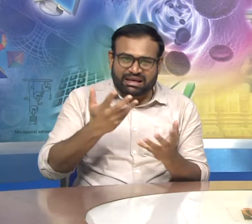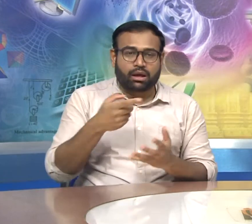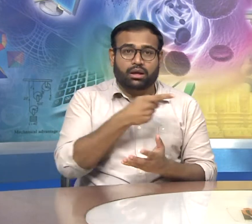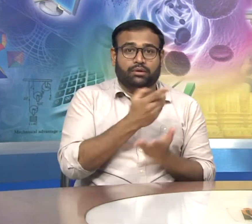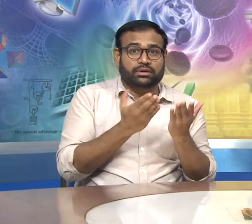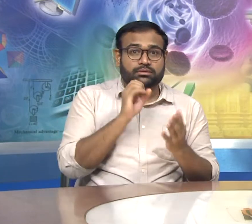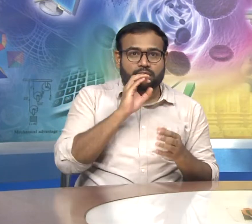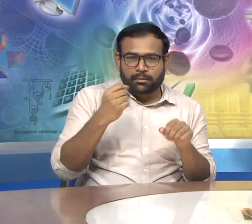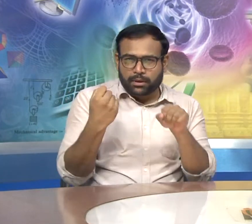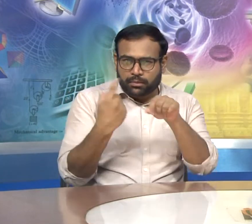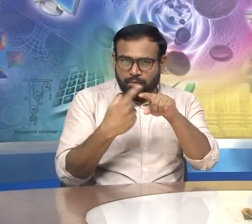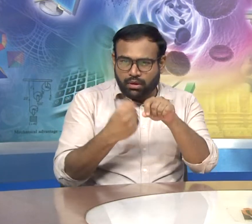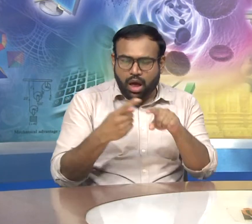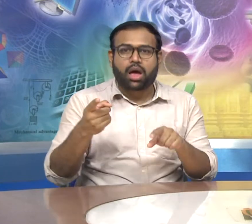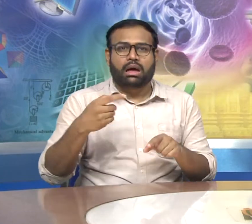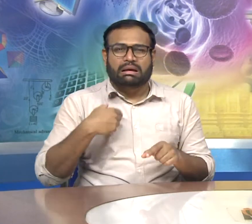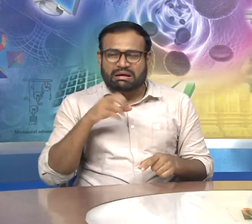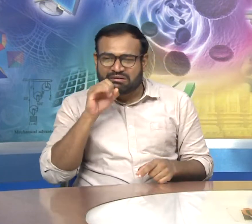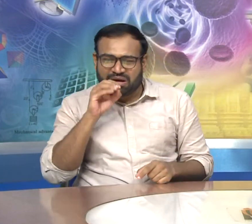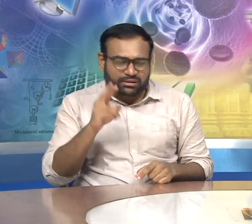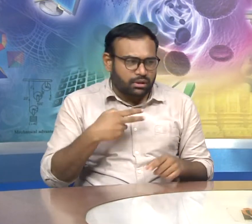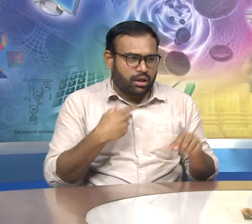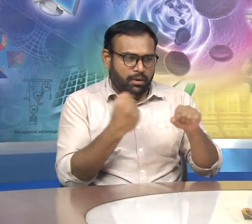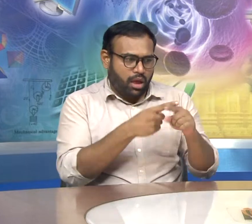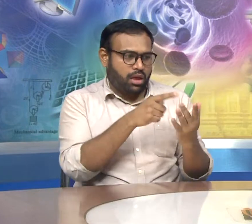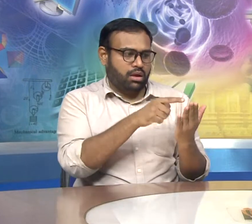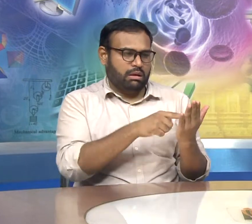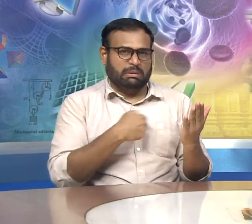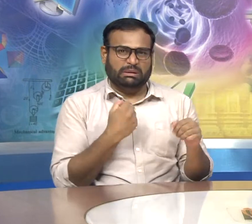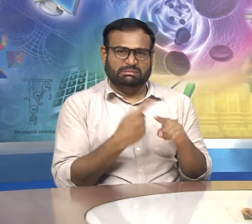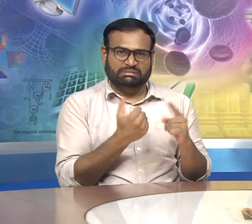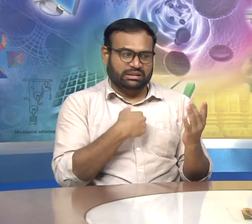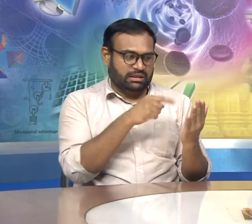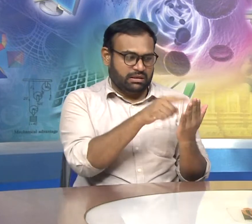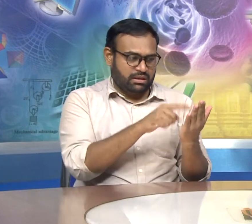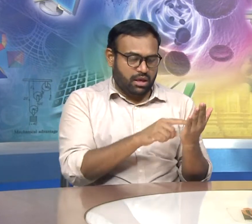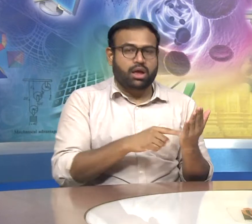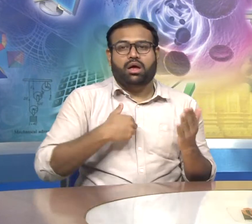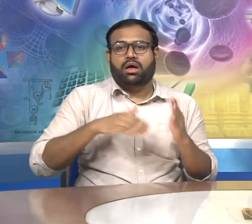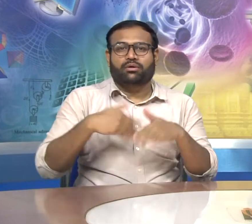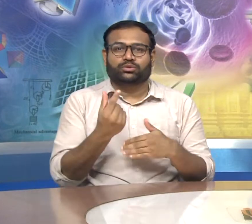and next meetings the information needs of the users.